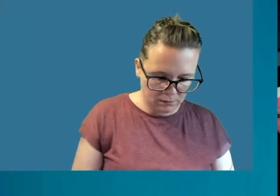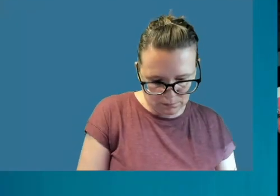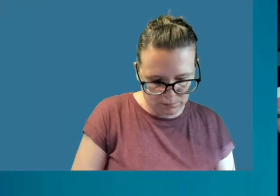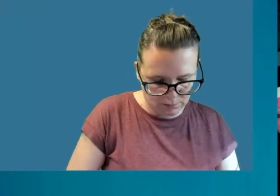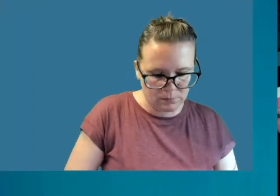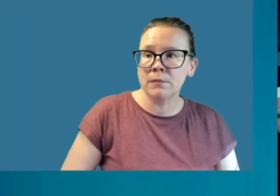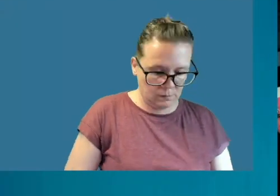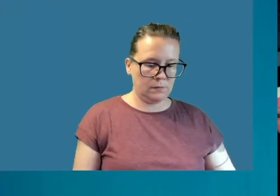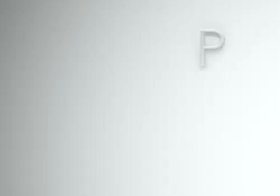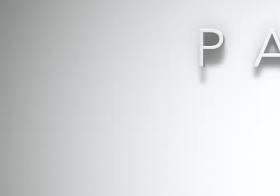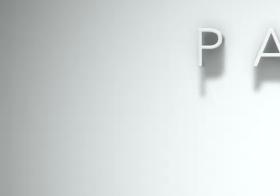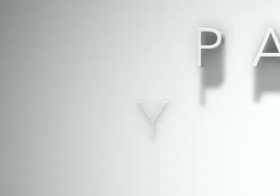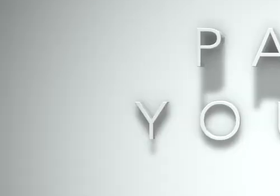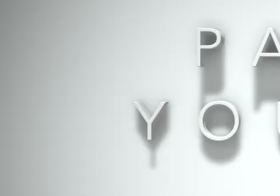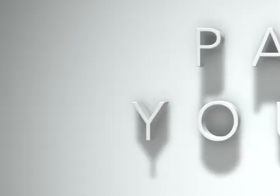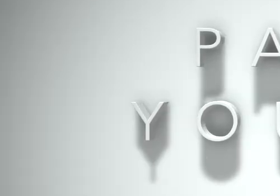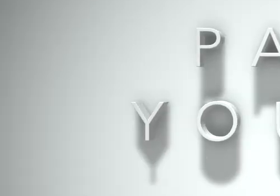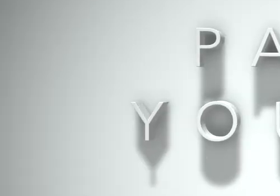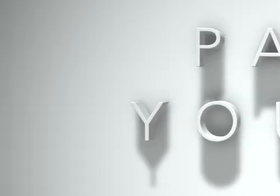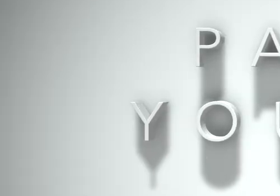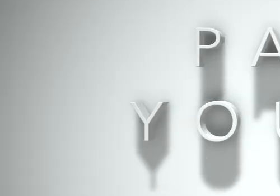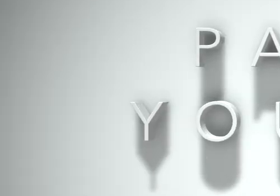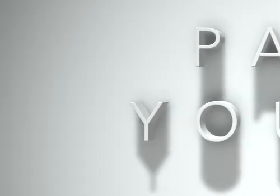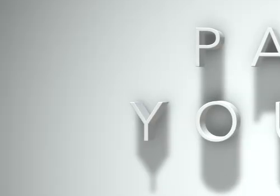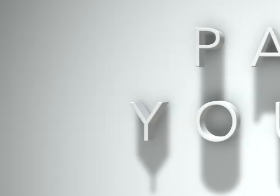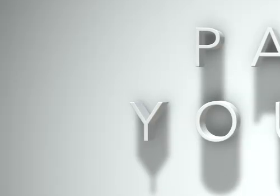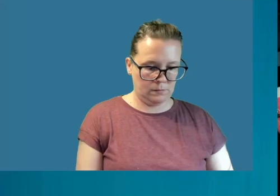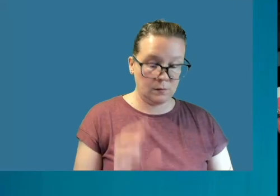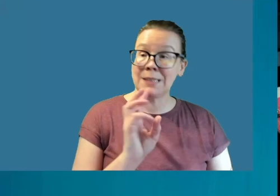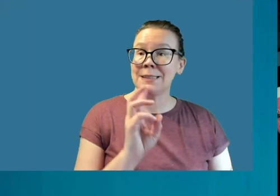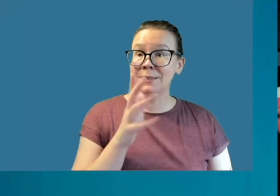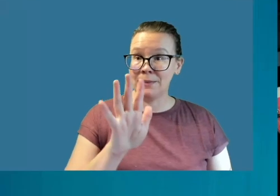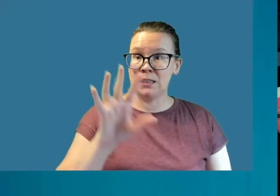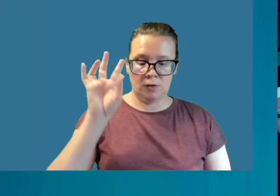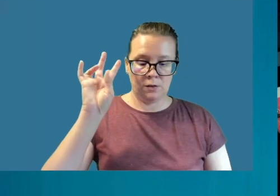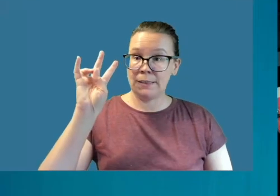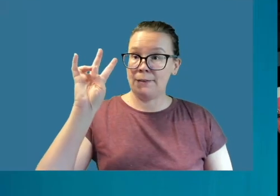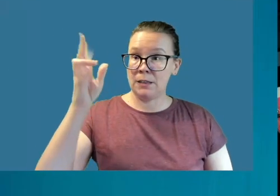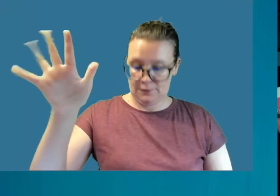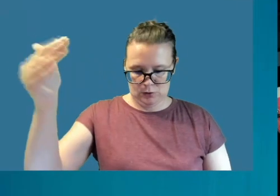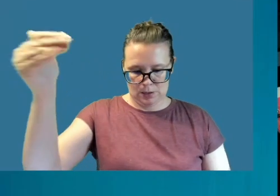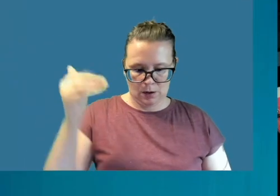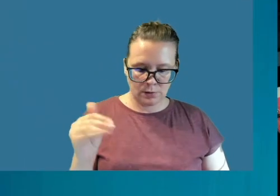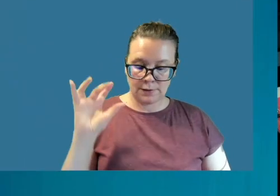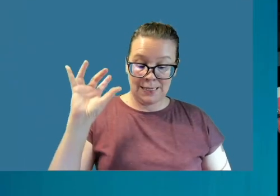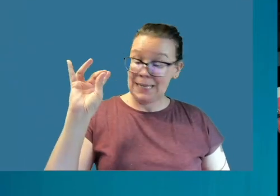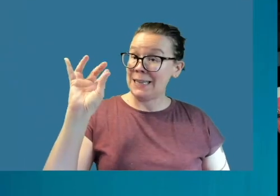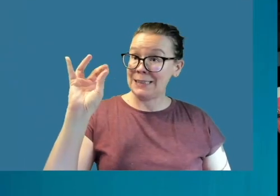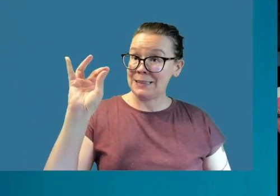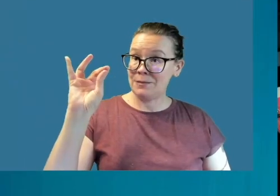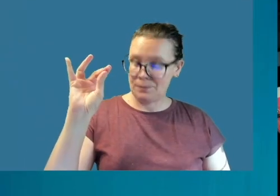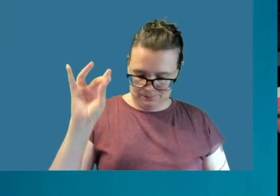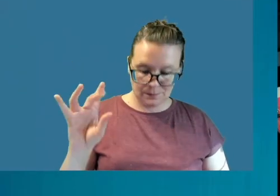want your threads to get cut. 6 and 7 are done, and moving on